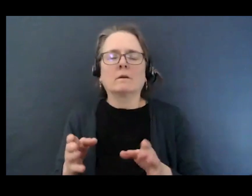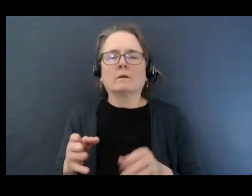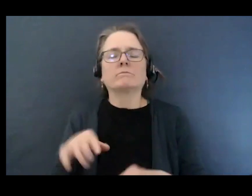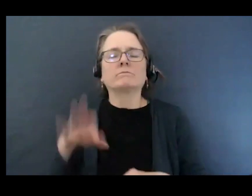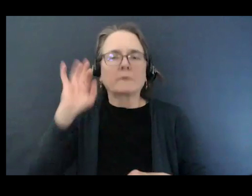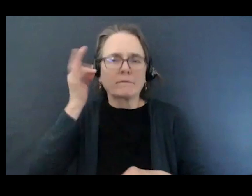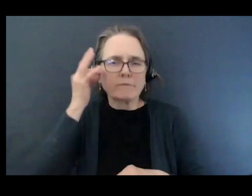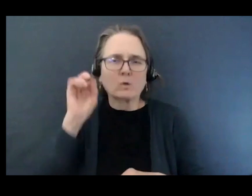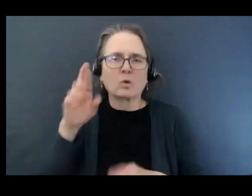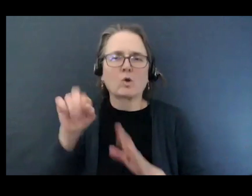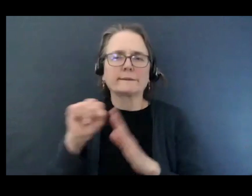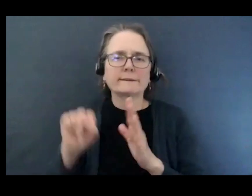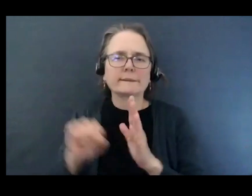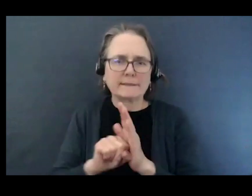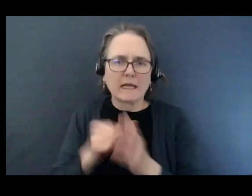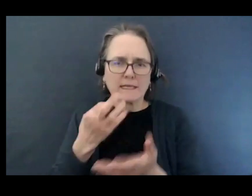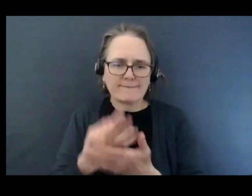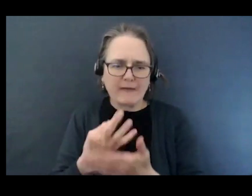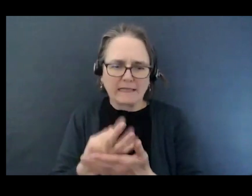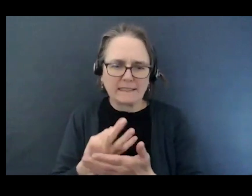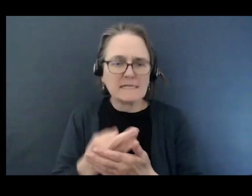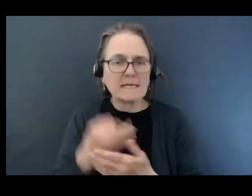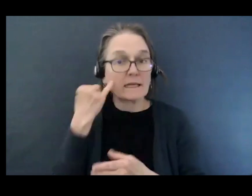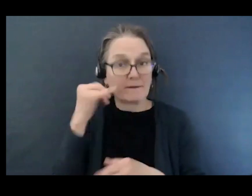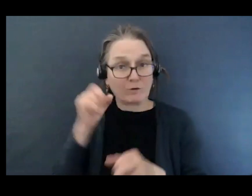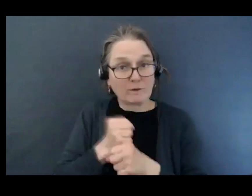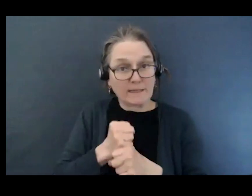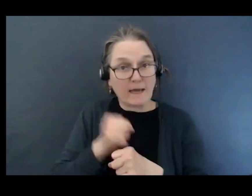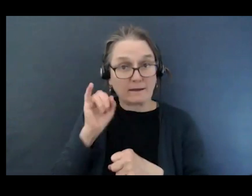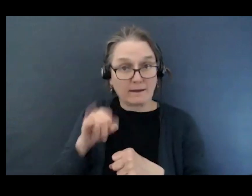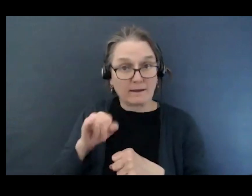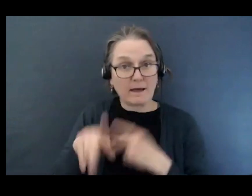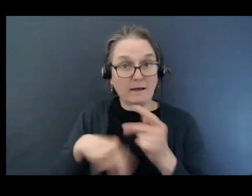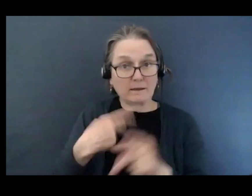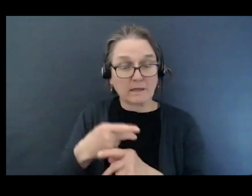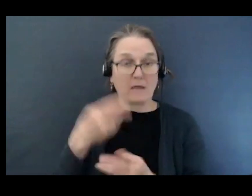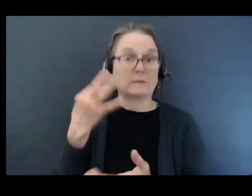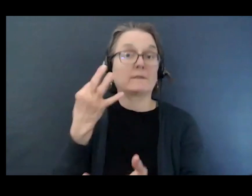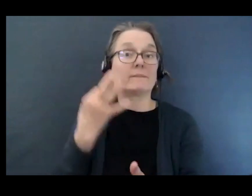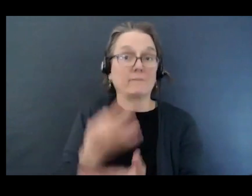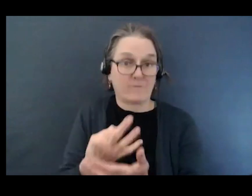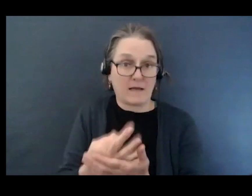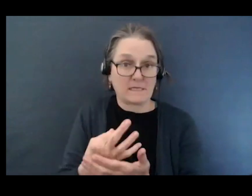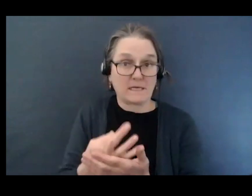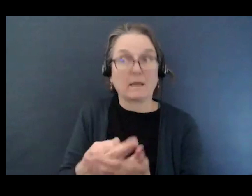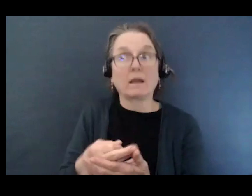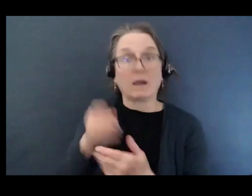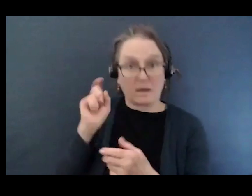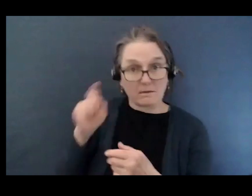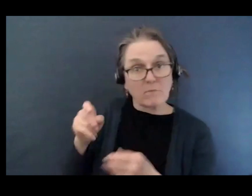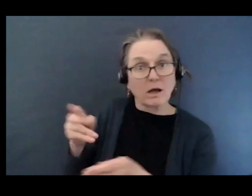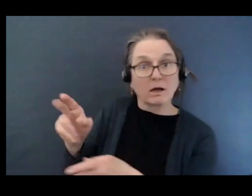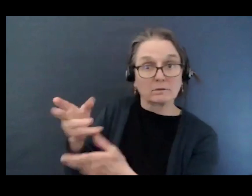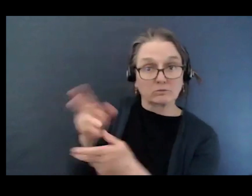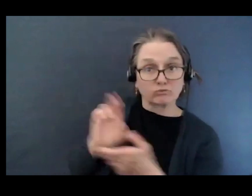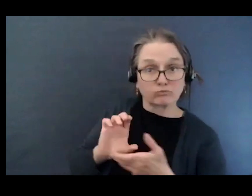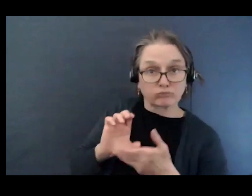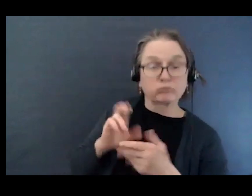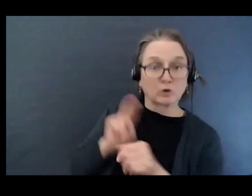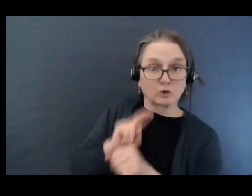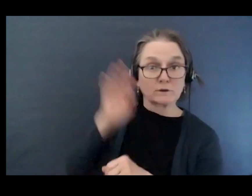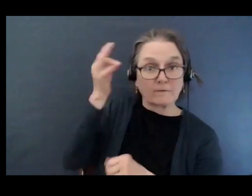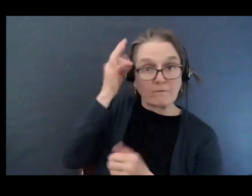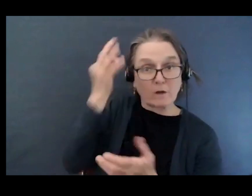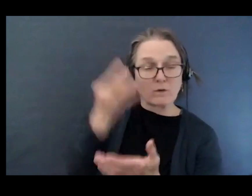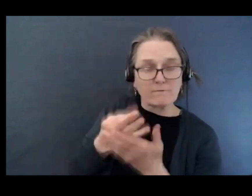wonderful, but what consequent environmental and other reviews are necessary before you draw those funds?